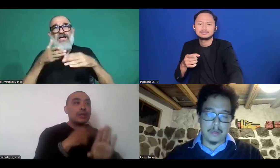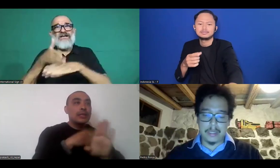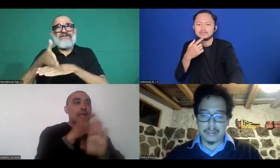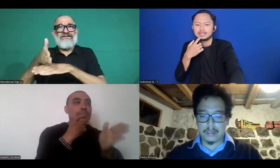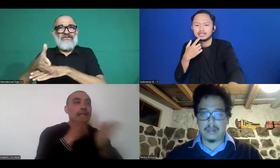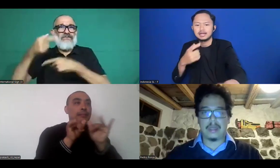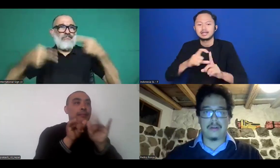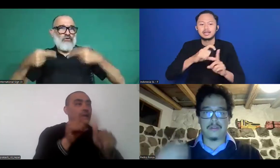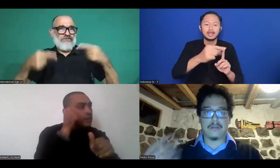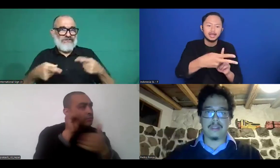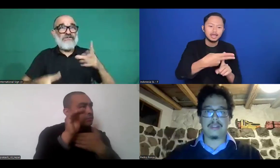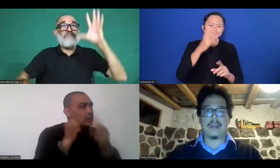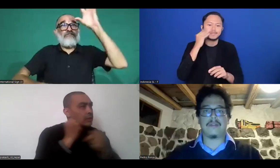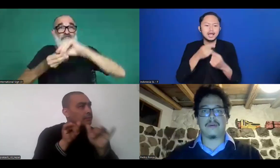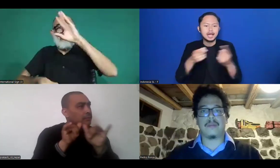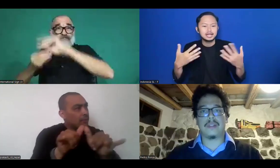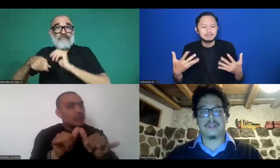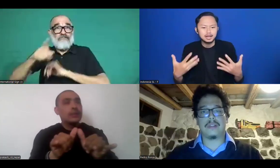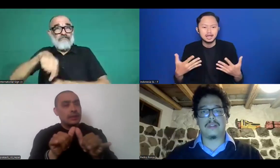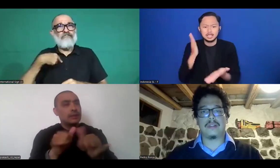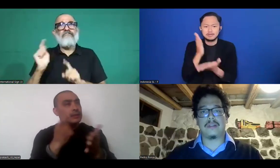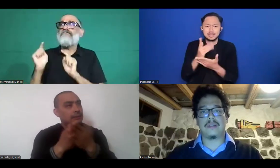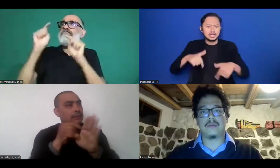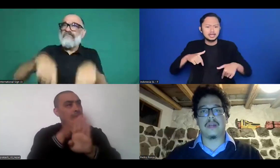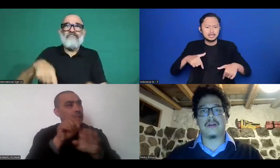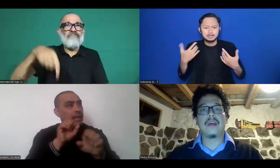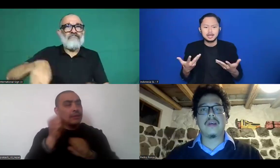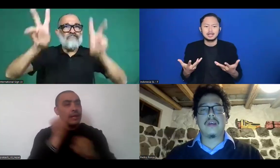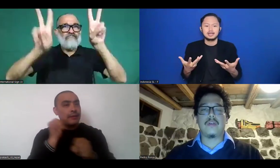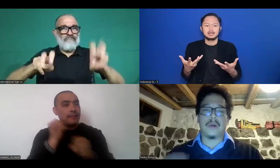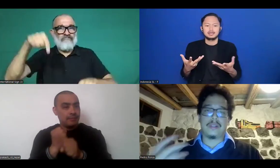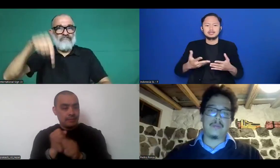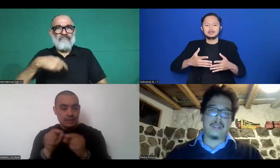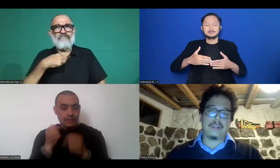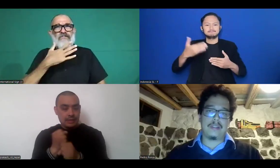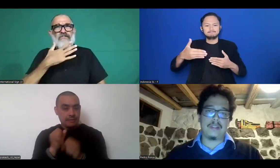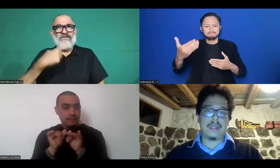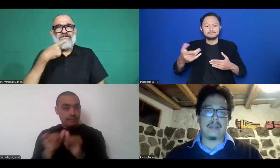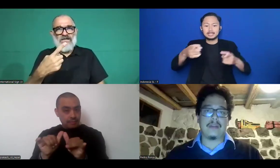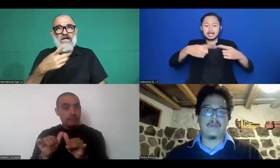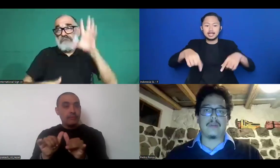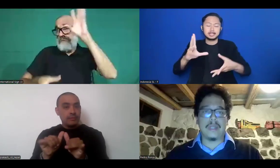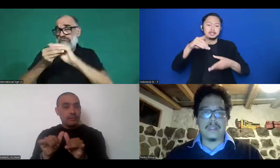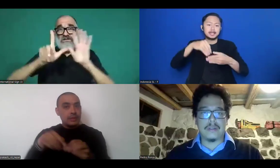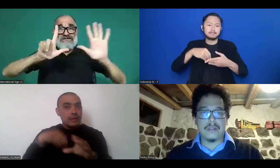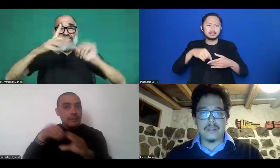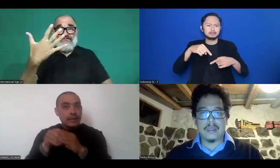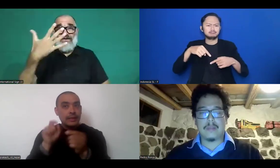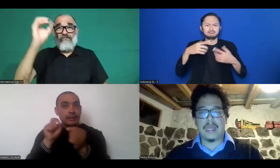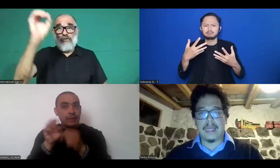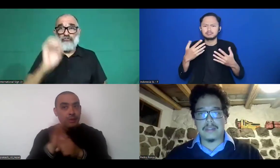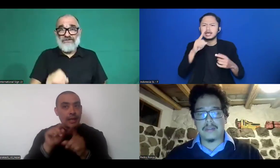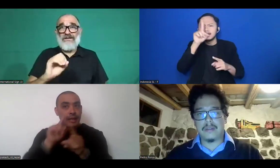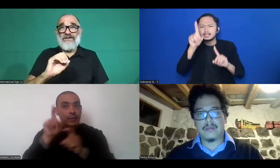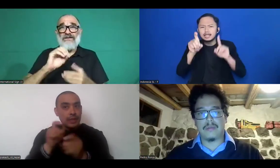own experience. A lot of grantees have their own policies in this regard. Who participates in this design? What questions can